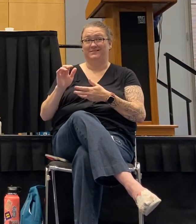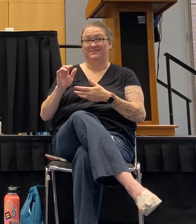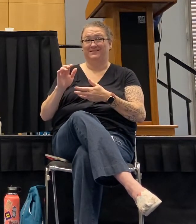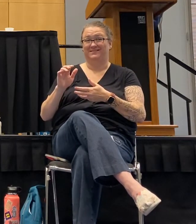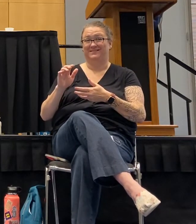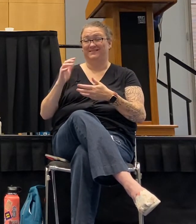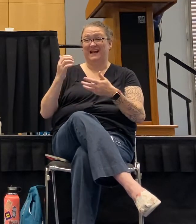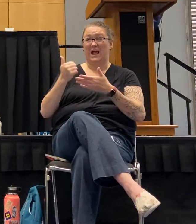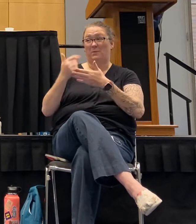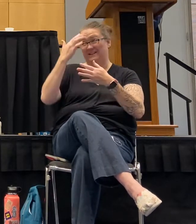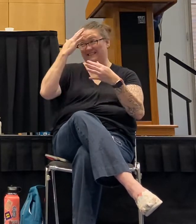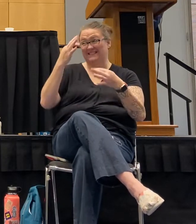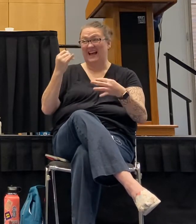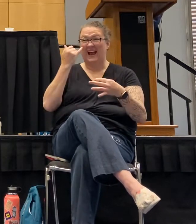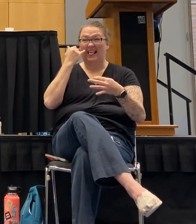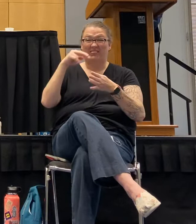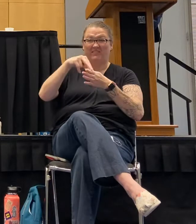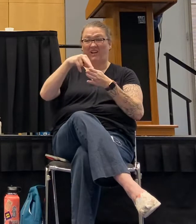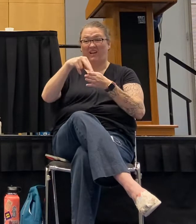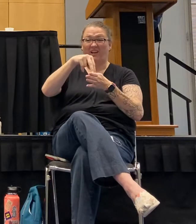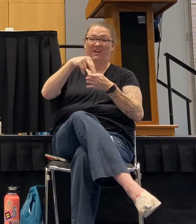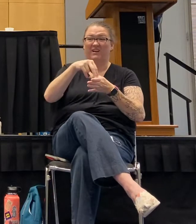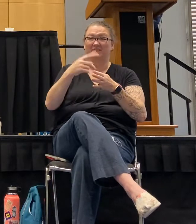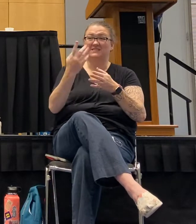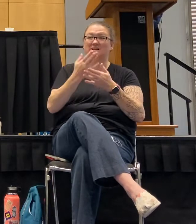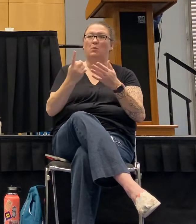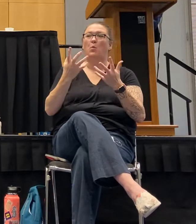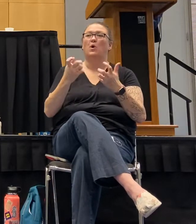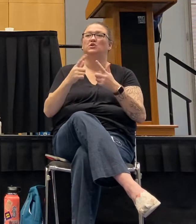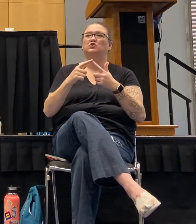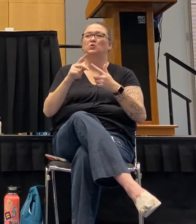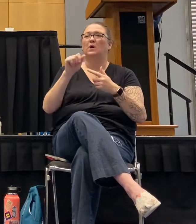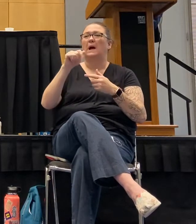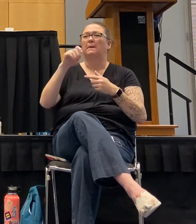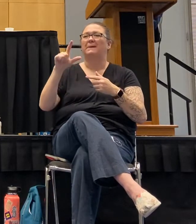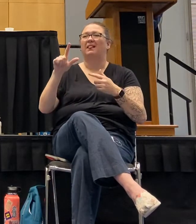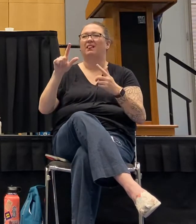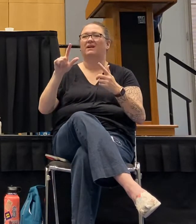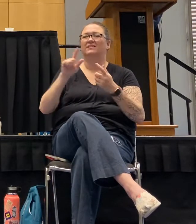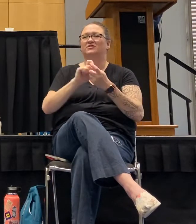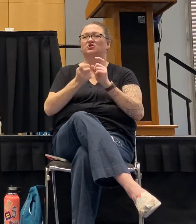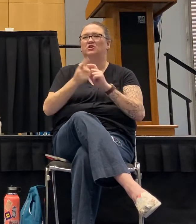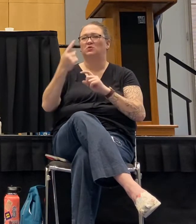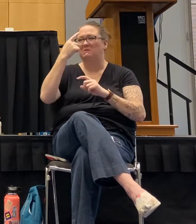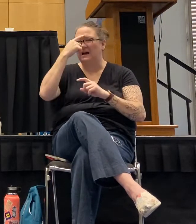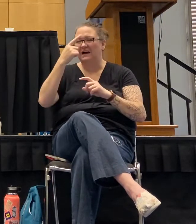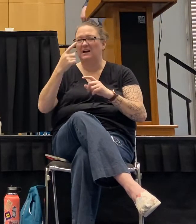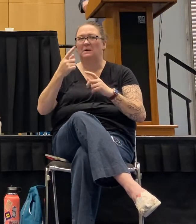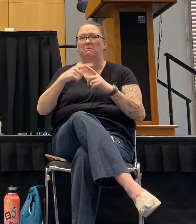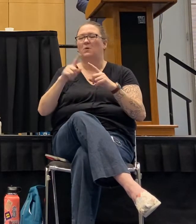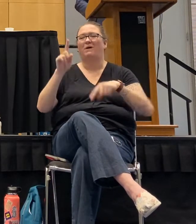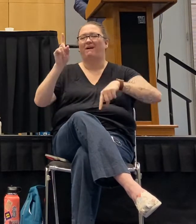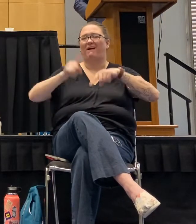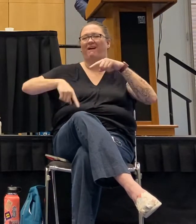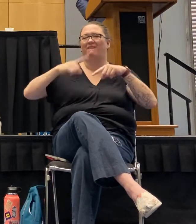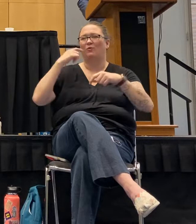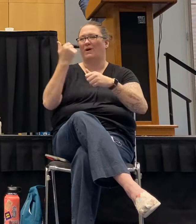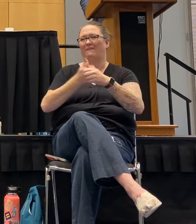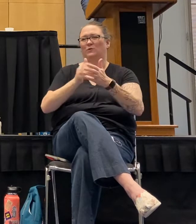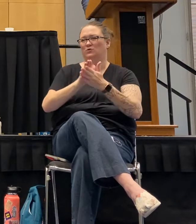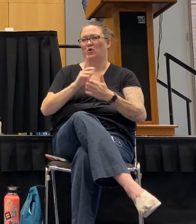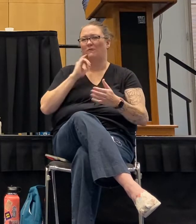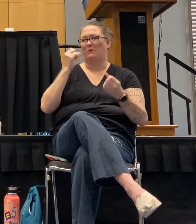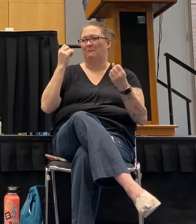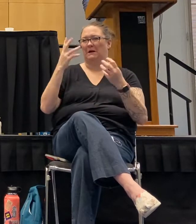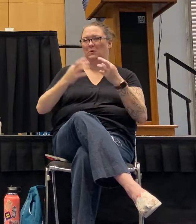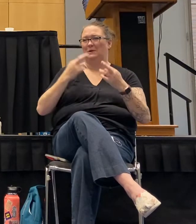case, somebody wants to appeal, but we cannot do it for every single scholar for many